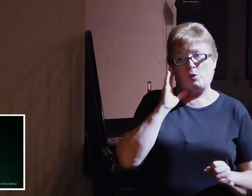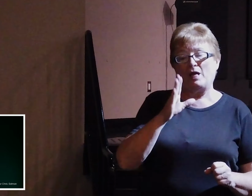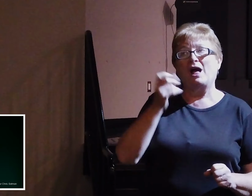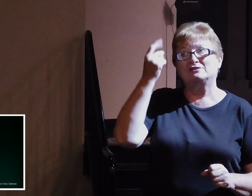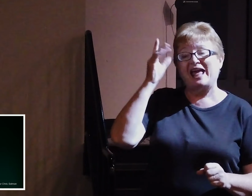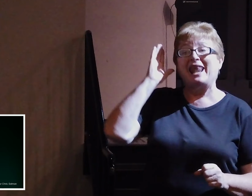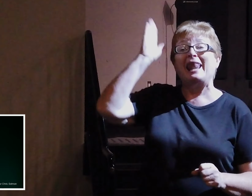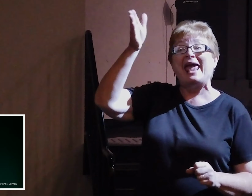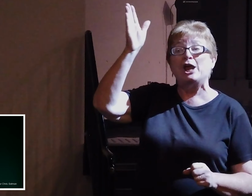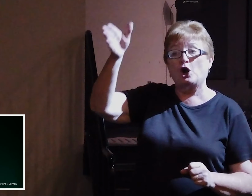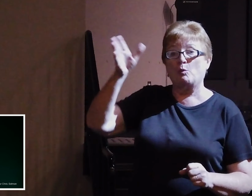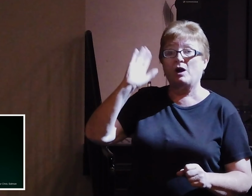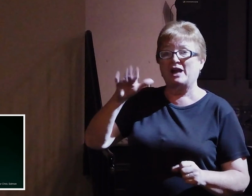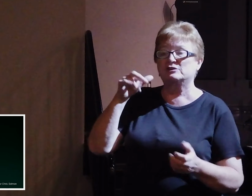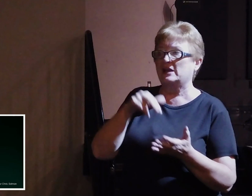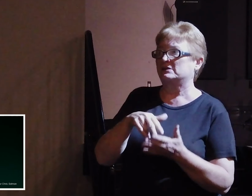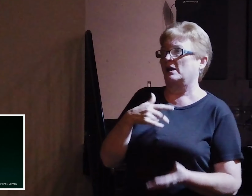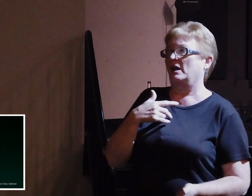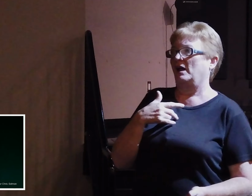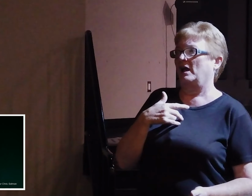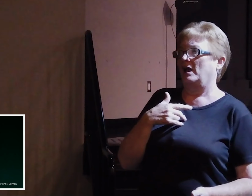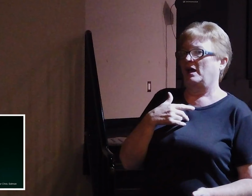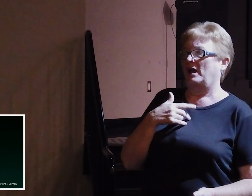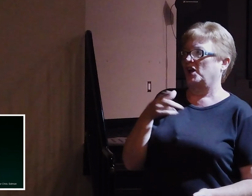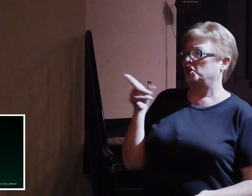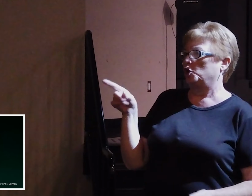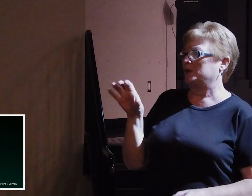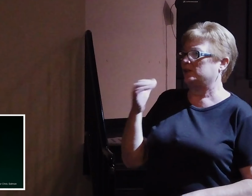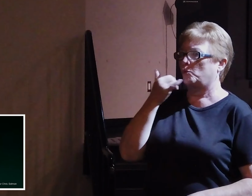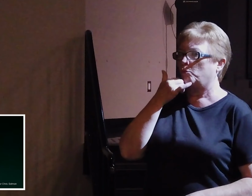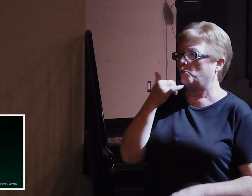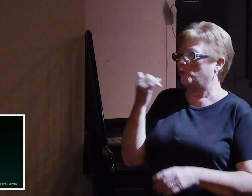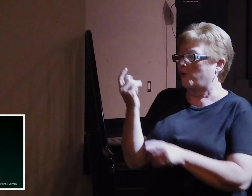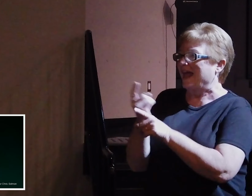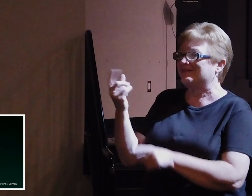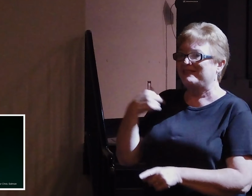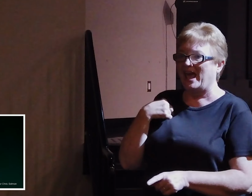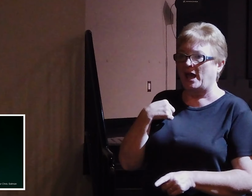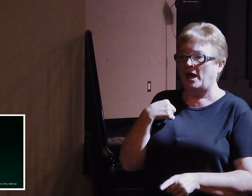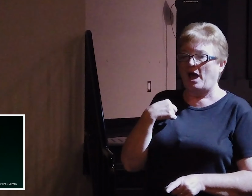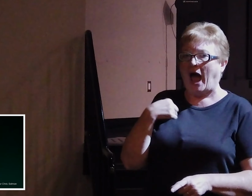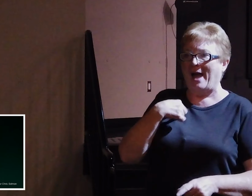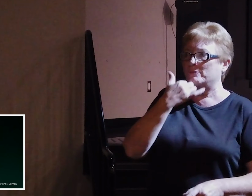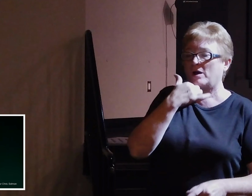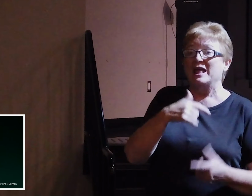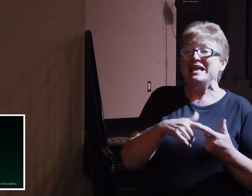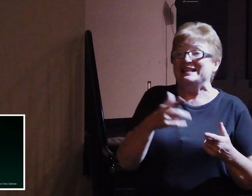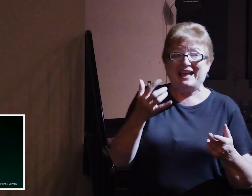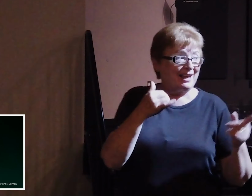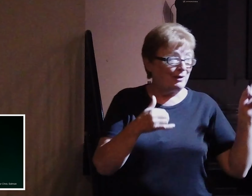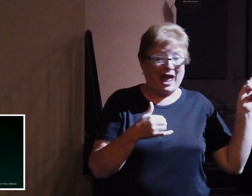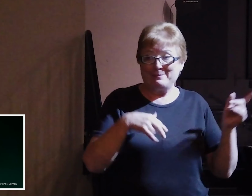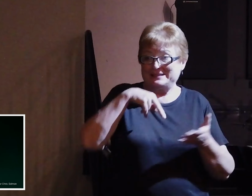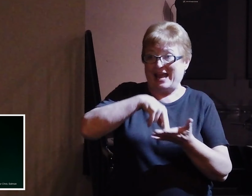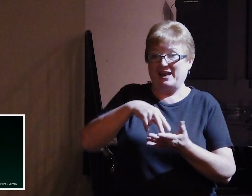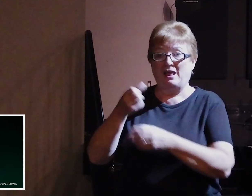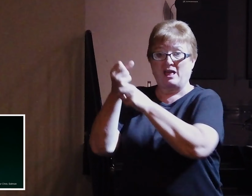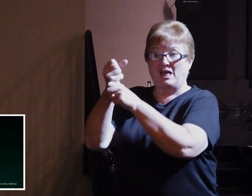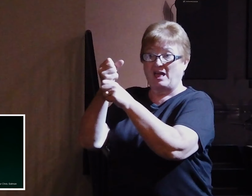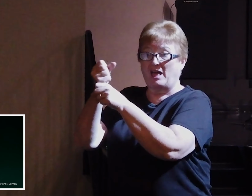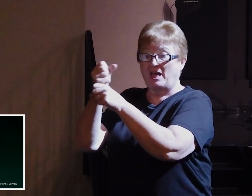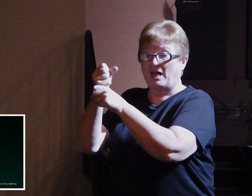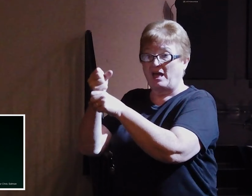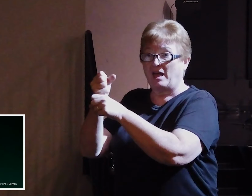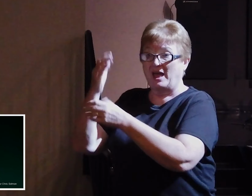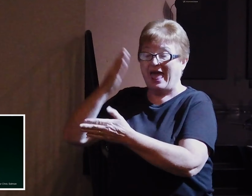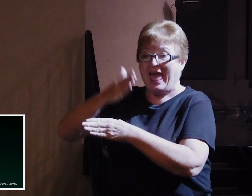not understand when you're standing and praying to end abortion, that that's a good thing. But in the